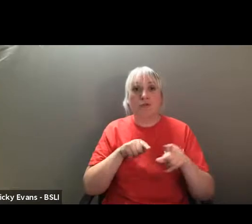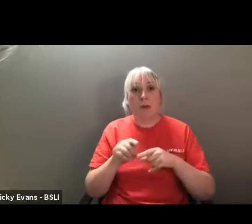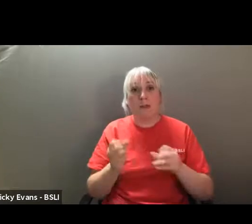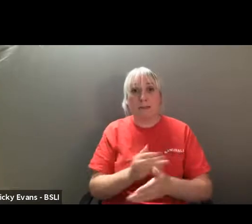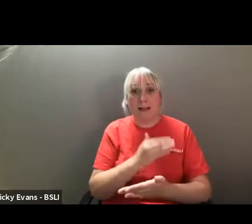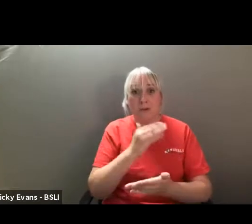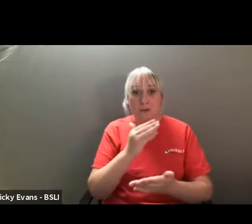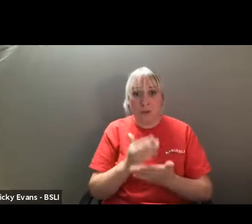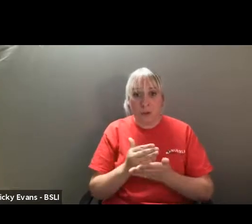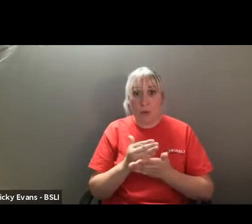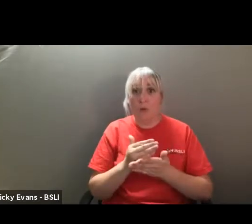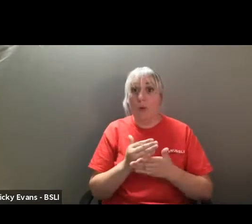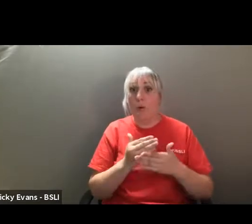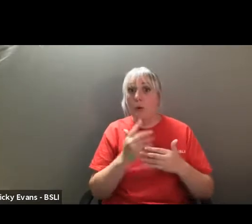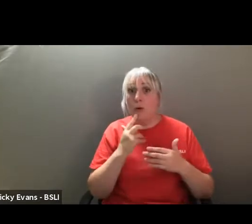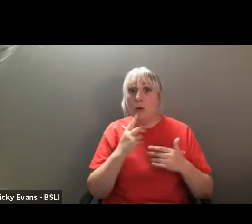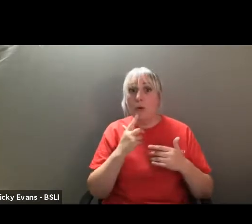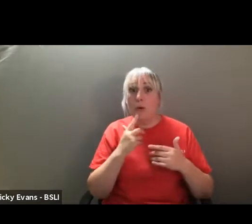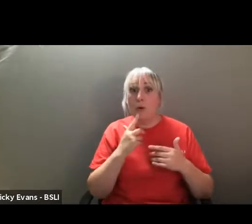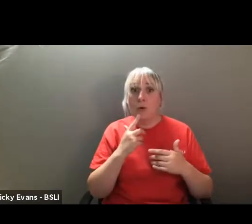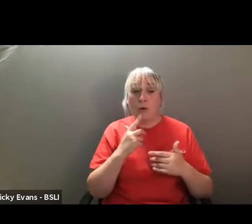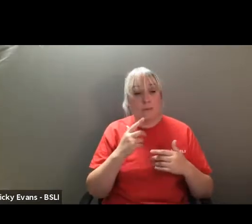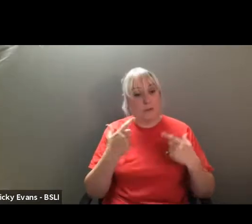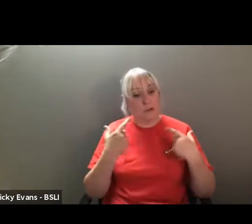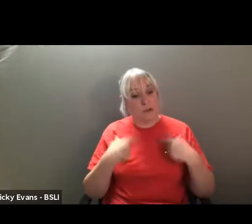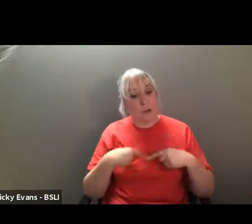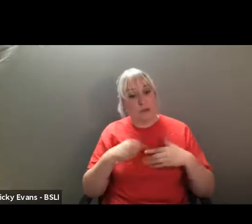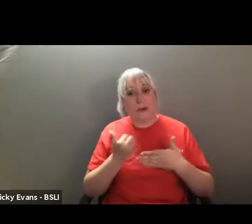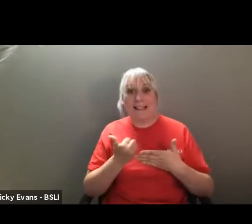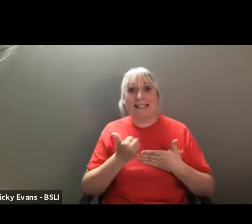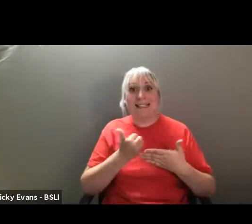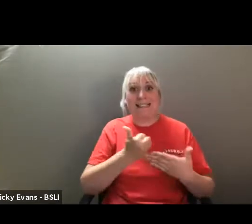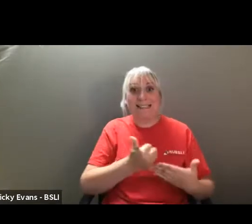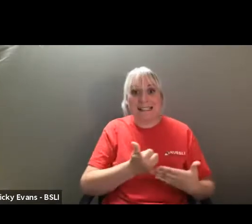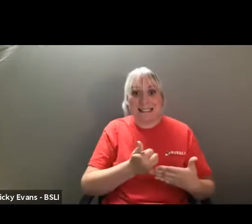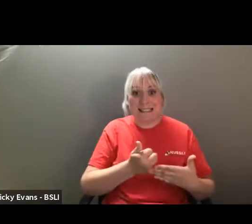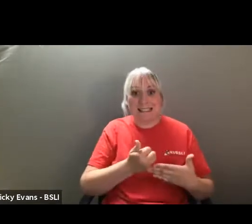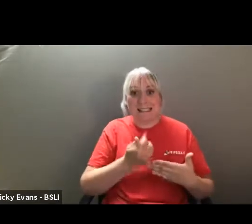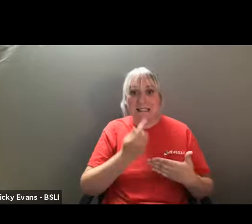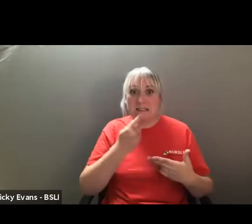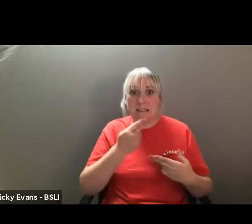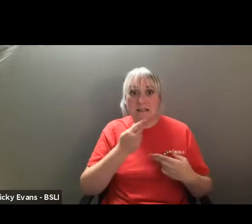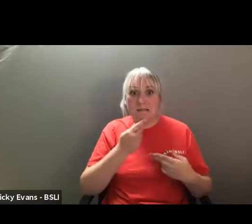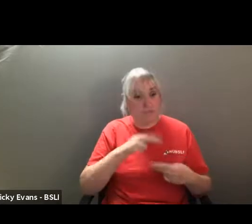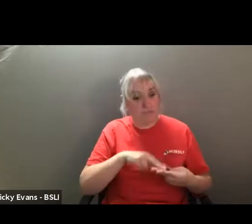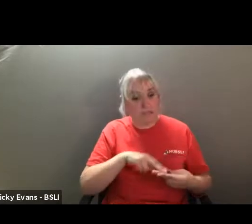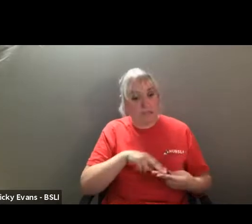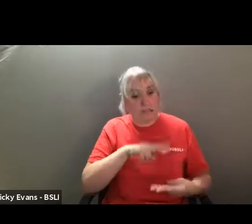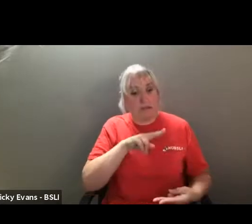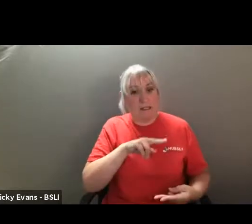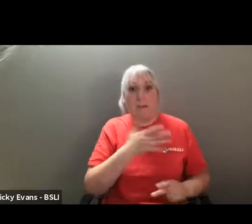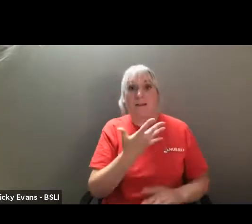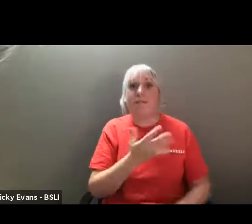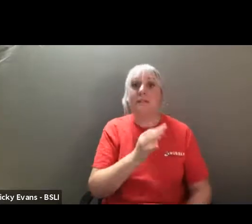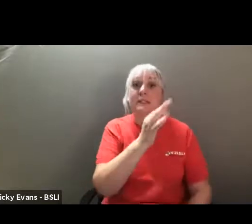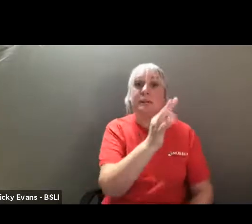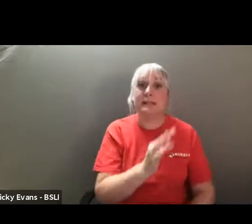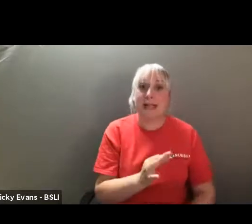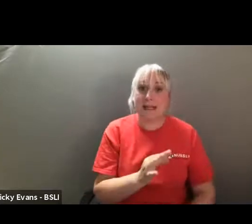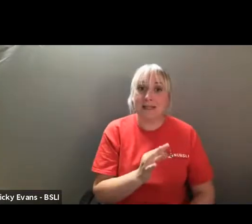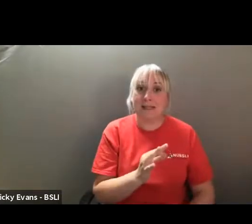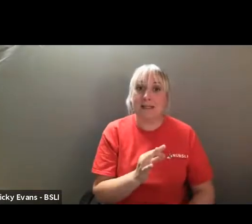of social assistance by about 15 to 20%. So individuals